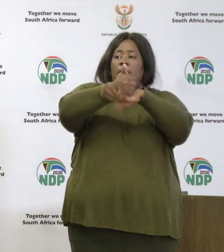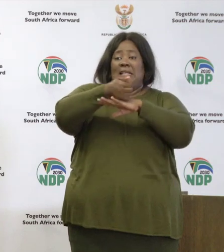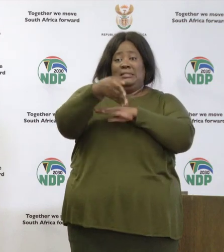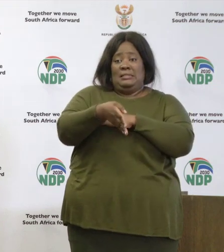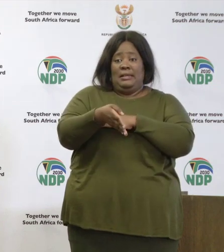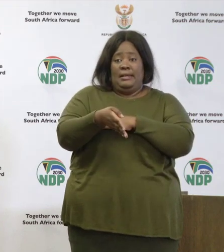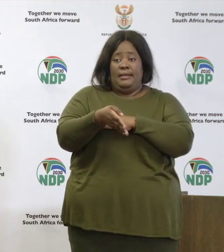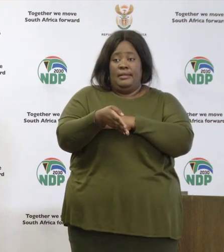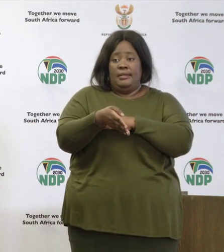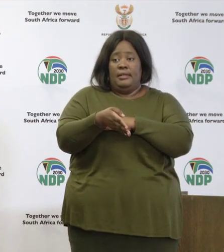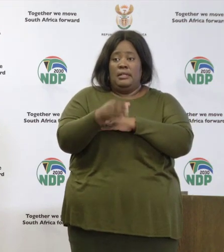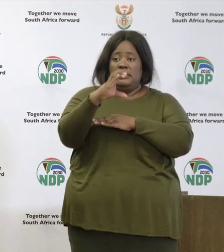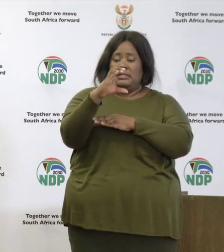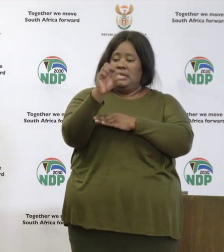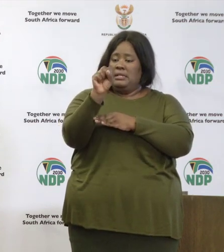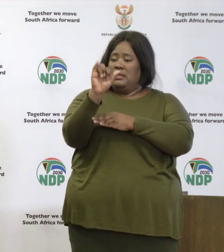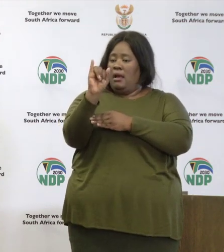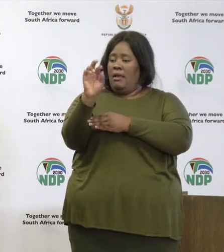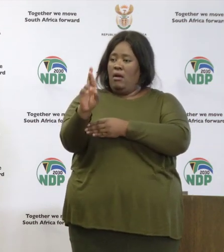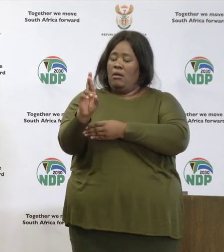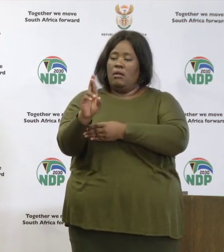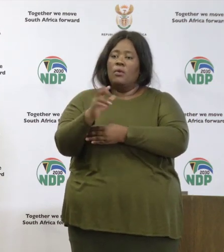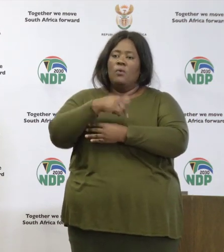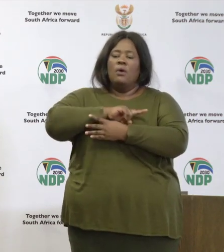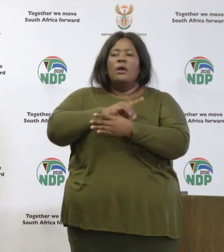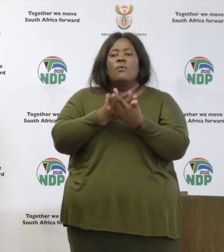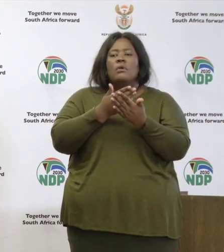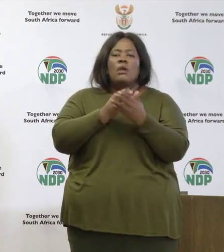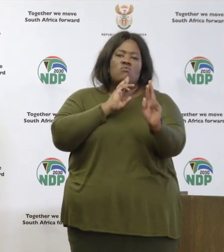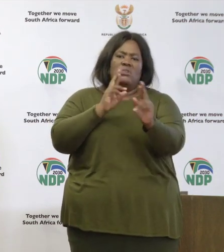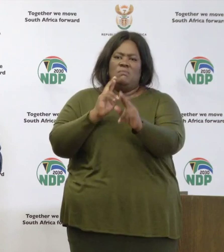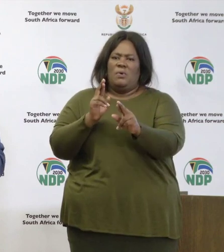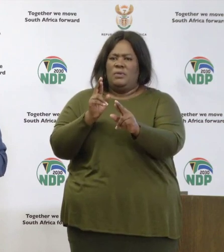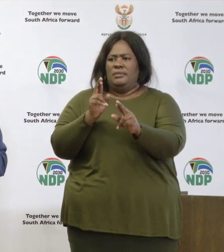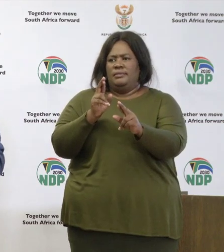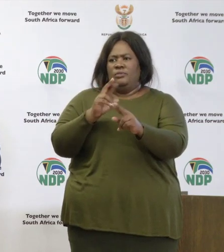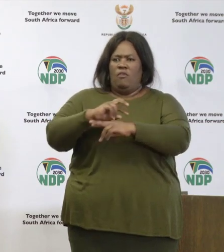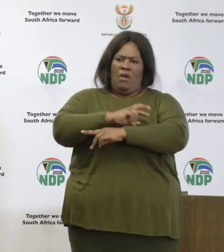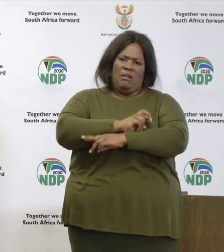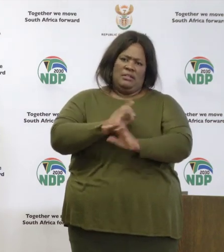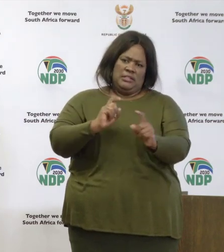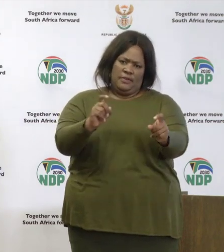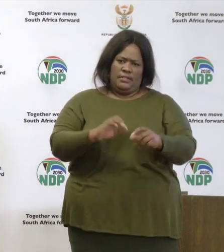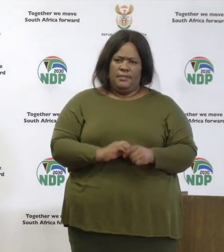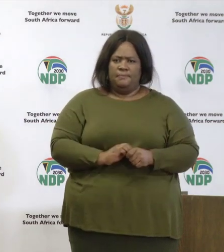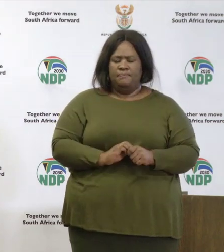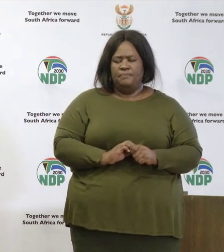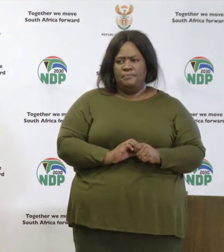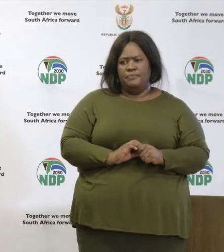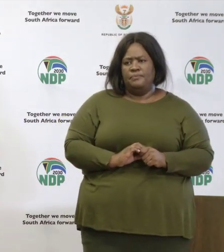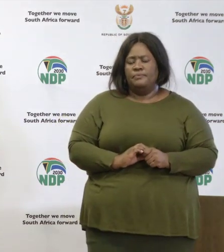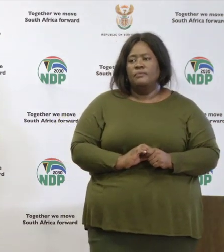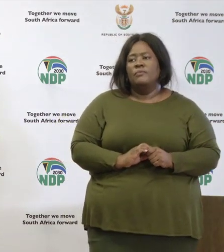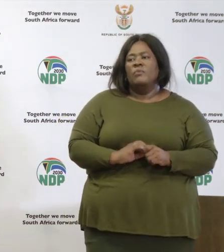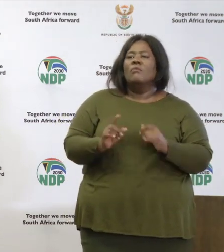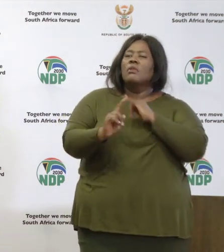teams at the CSIR, so that we are better able to respond to this. The last section, or the